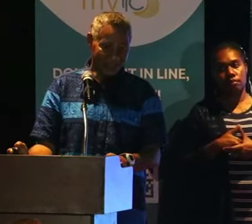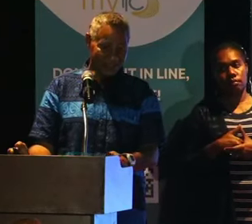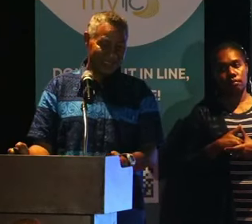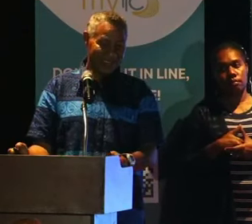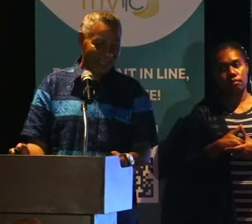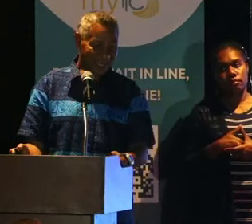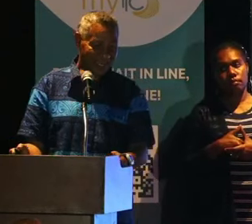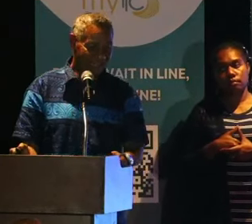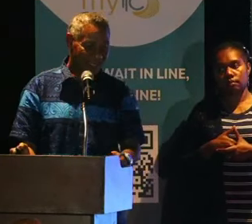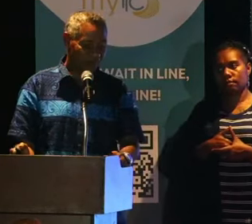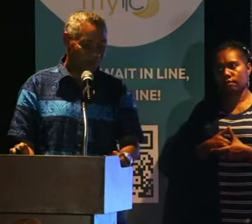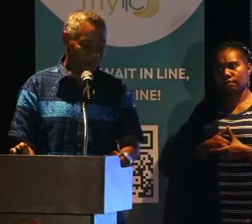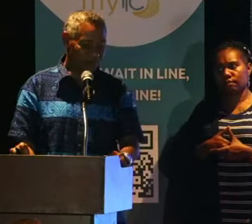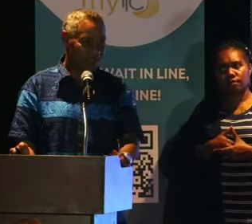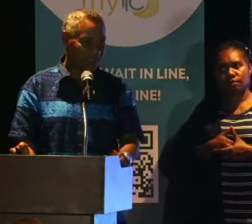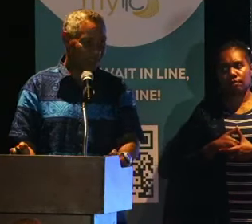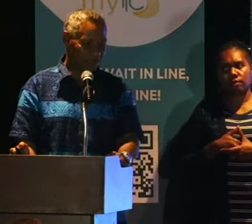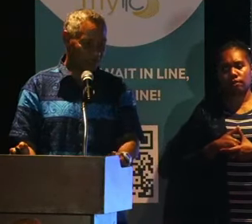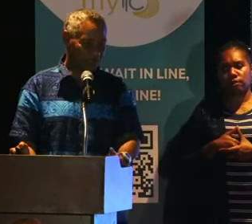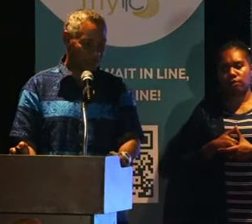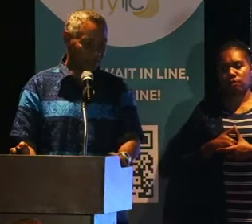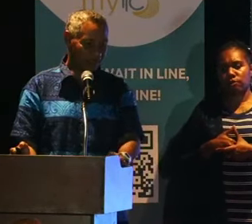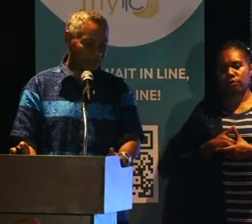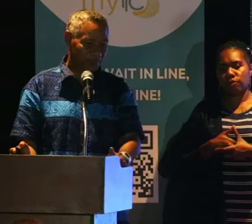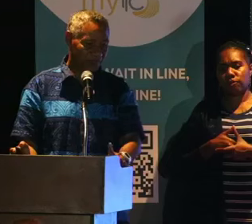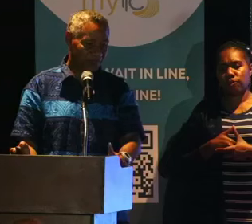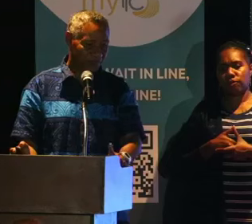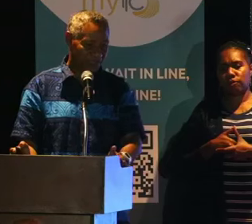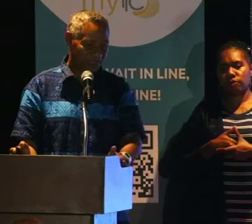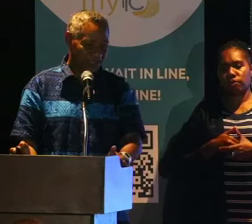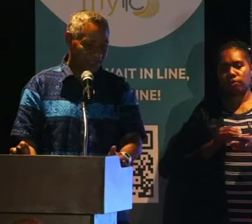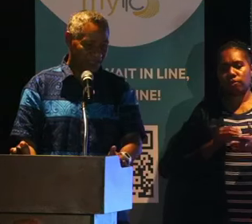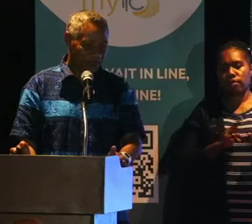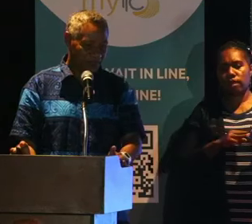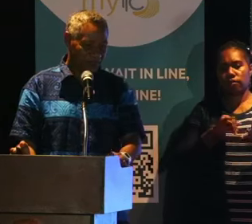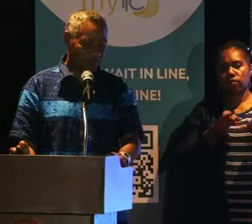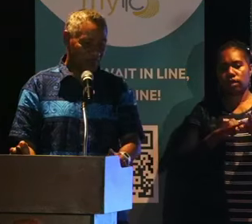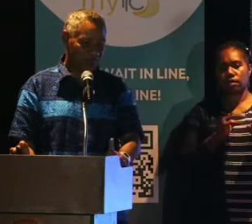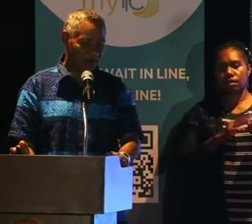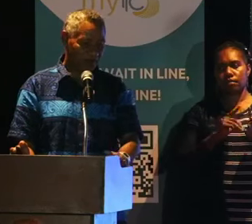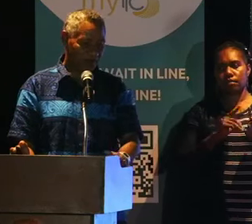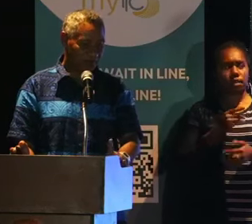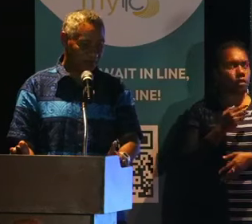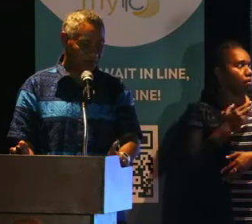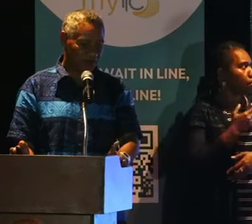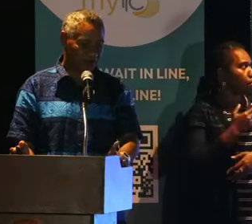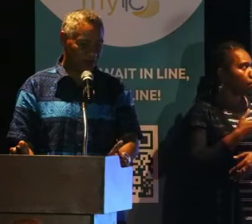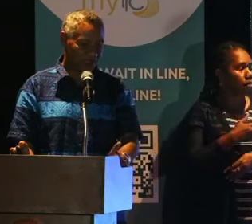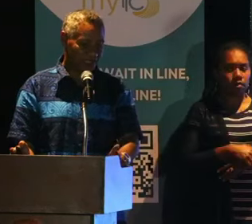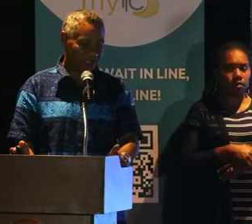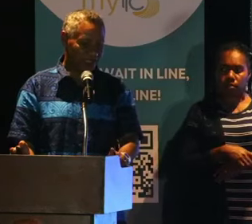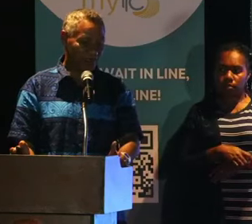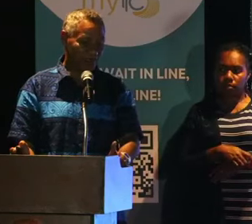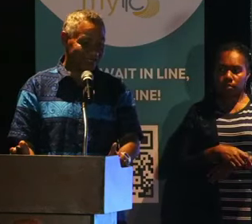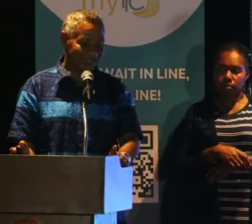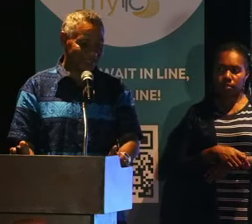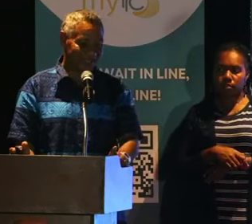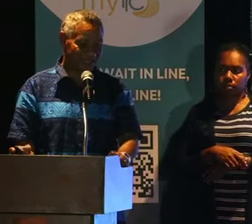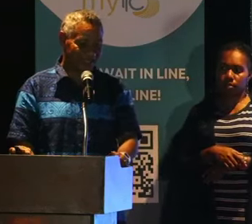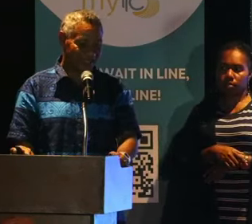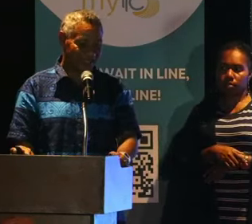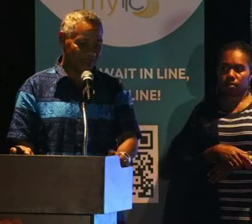MSME, but they are group MSME medium. Minimum of number of people over the age of